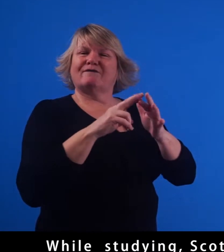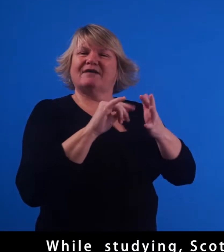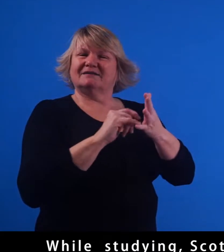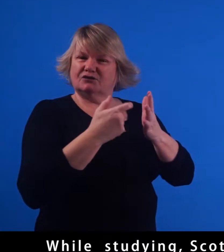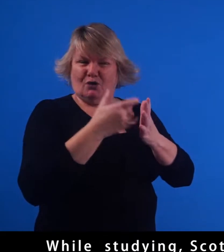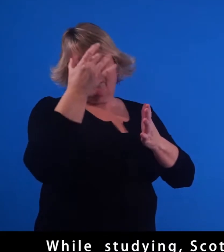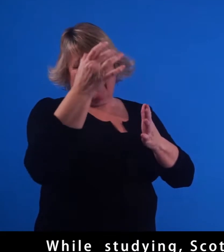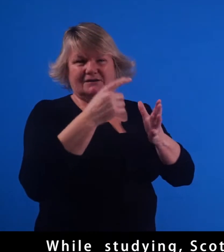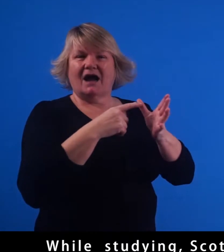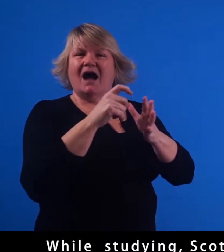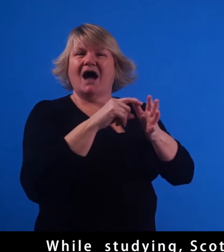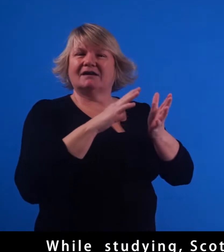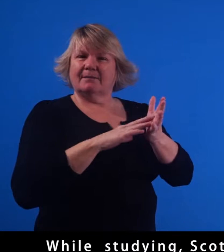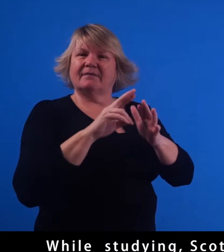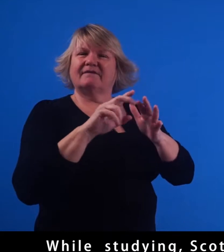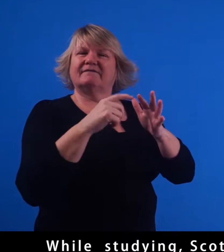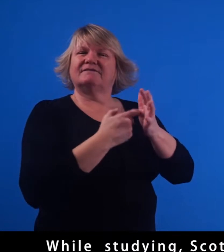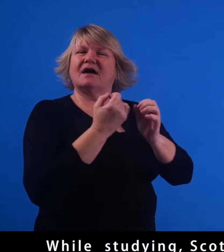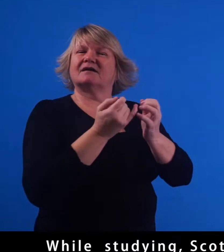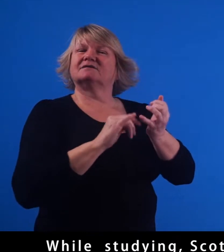Adam Ferguson.